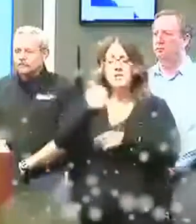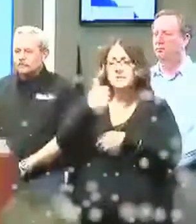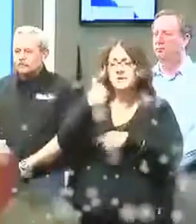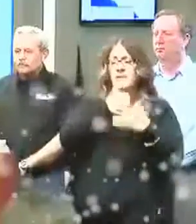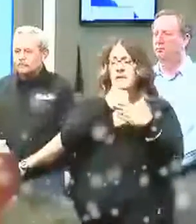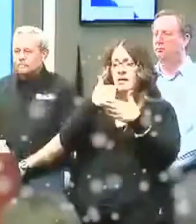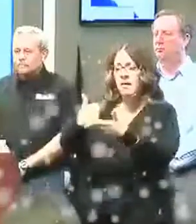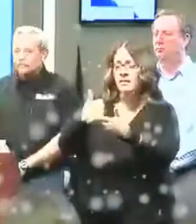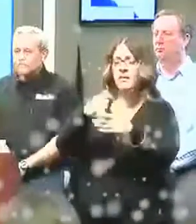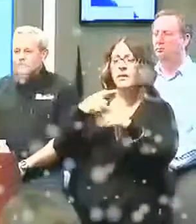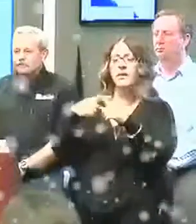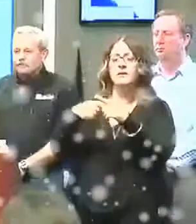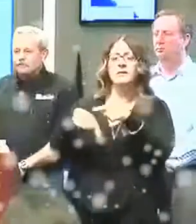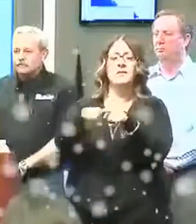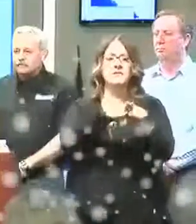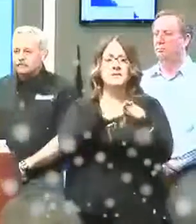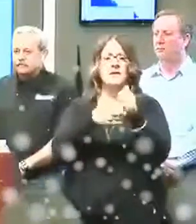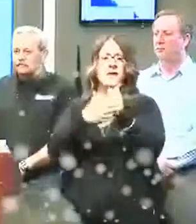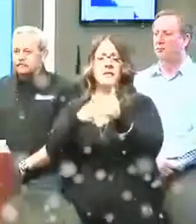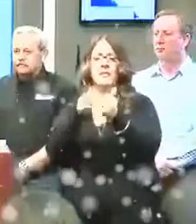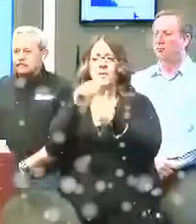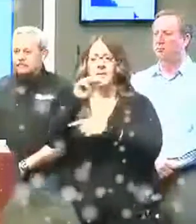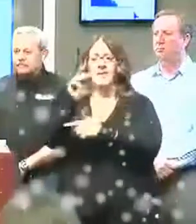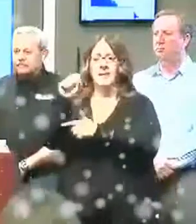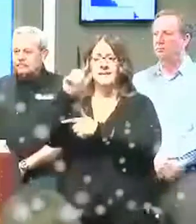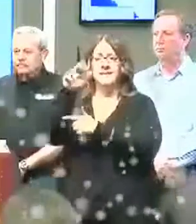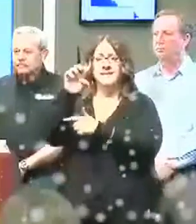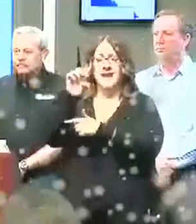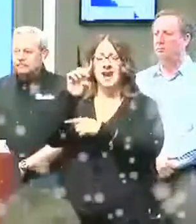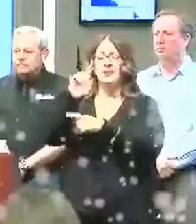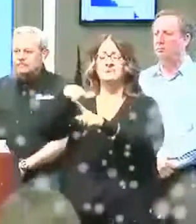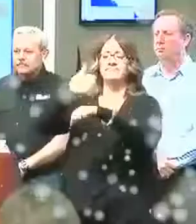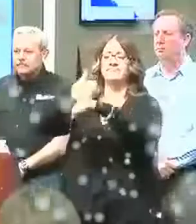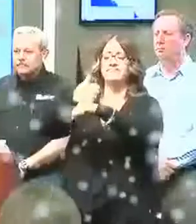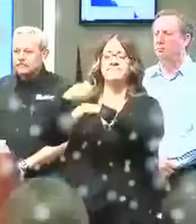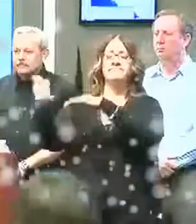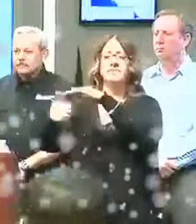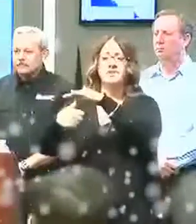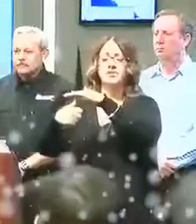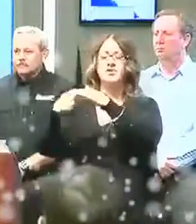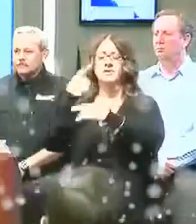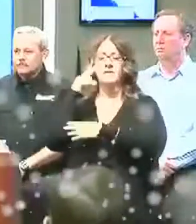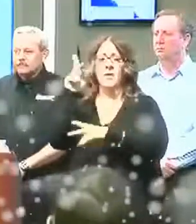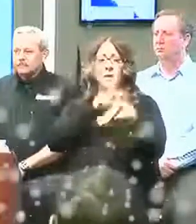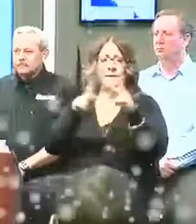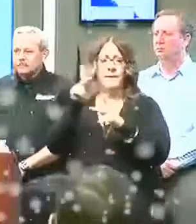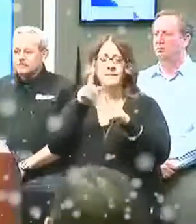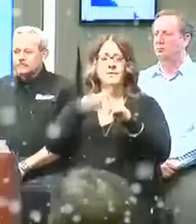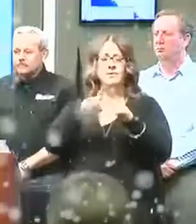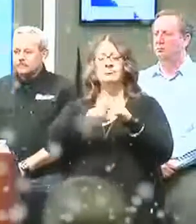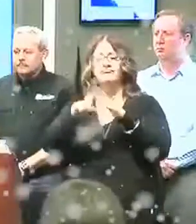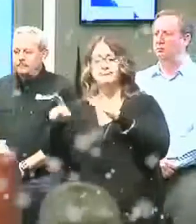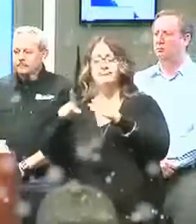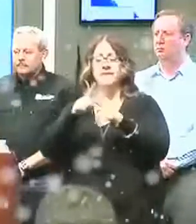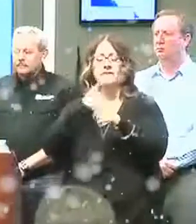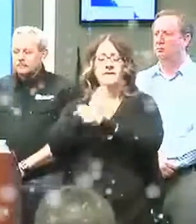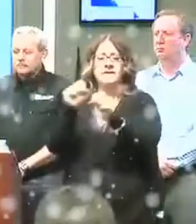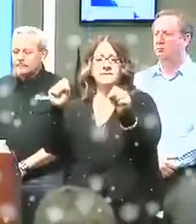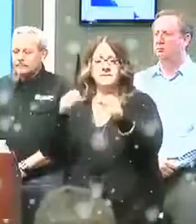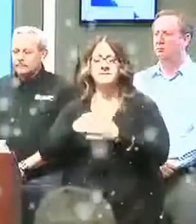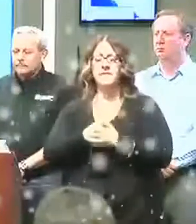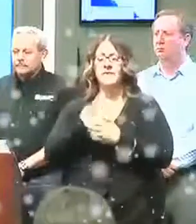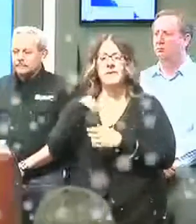we're prepared to assist with mass care and shelter of displaced people. Again, all of our resources are available. We have